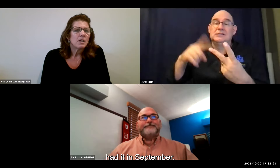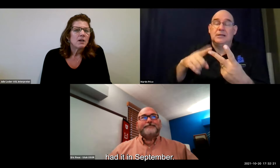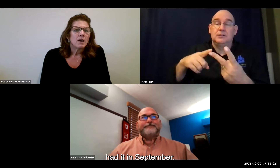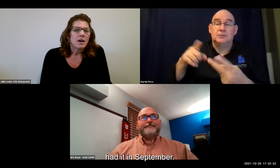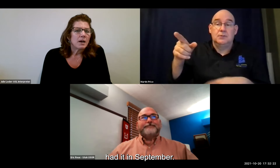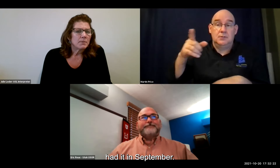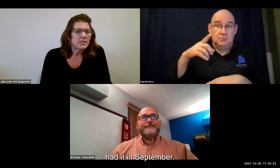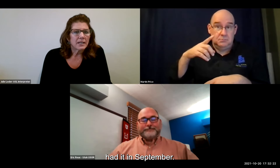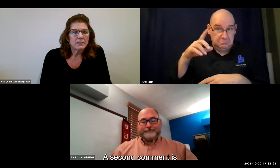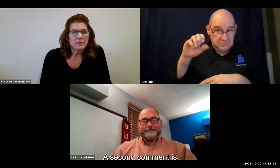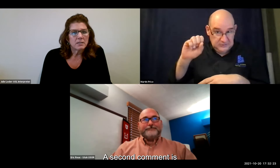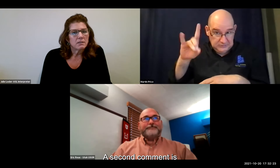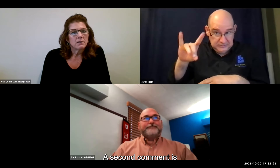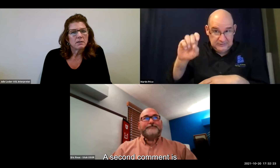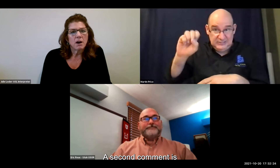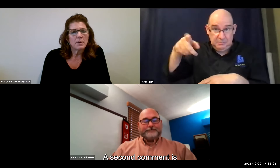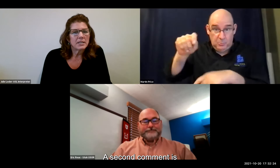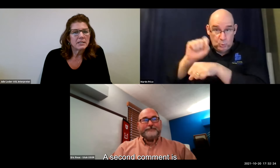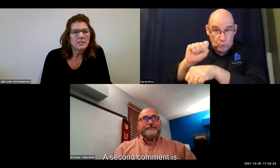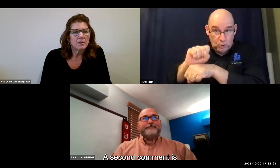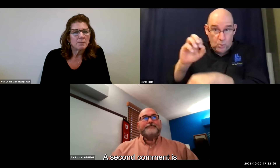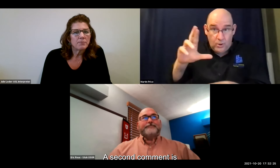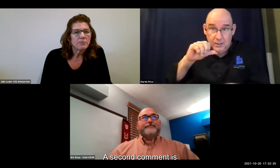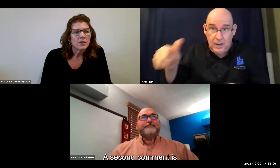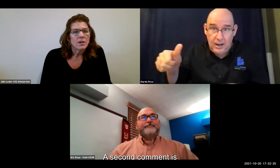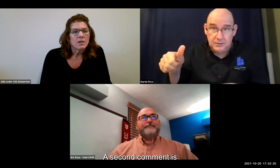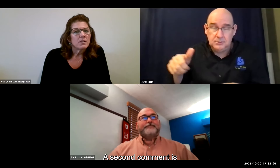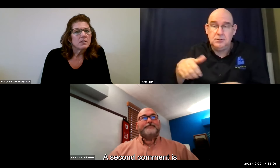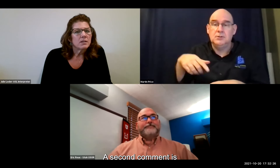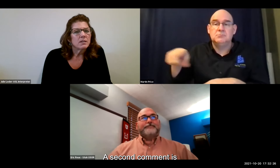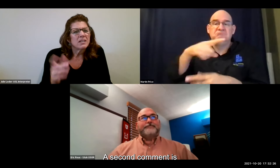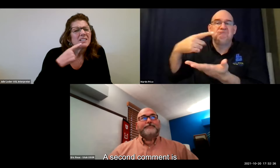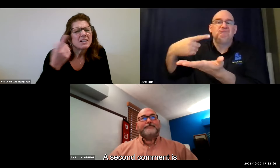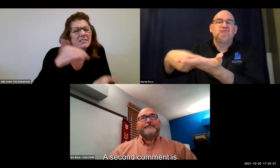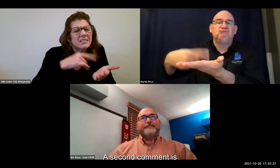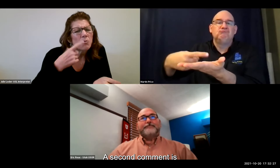September. A second comment is,